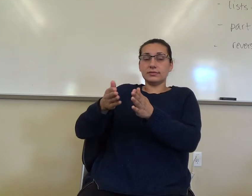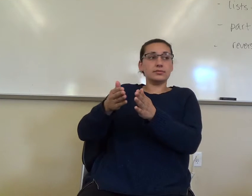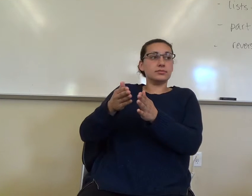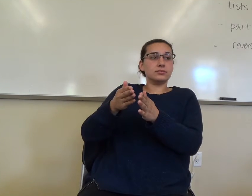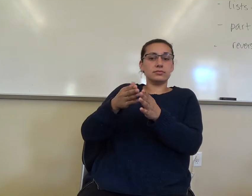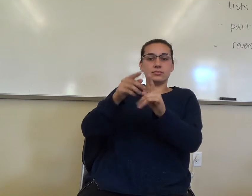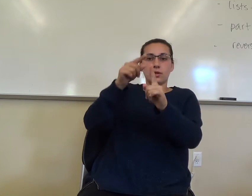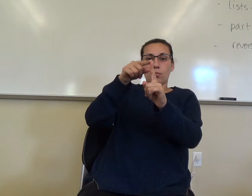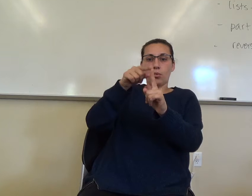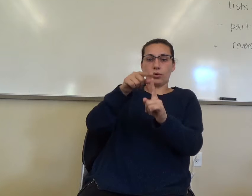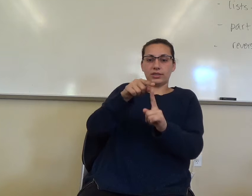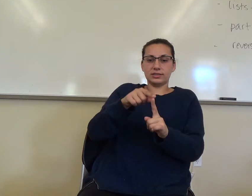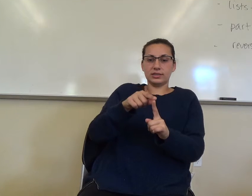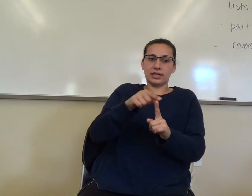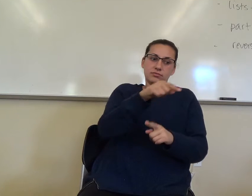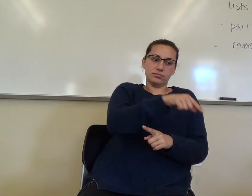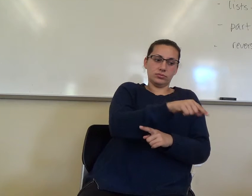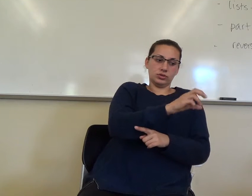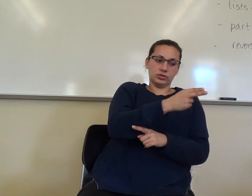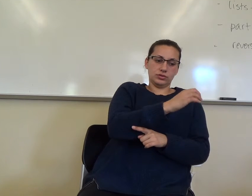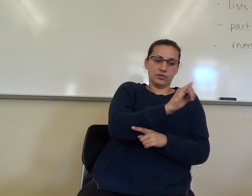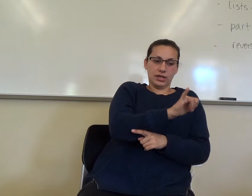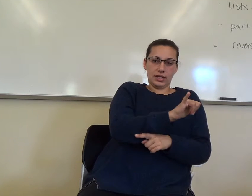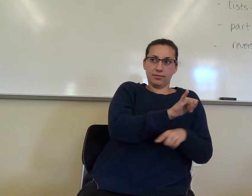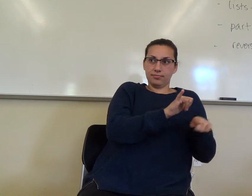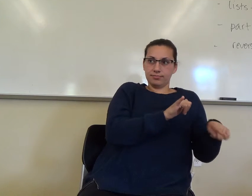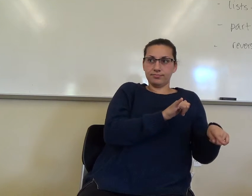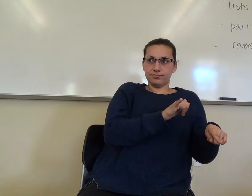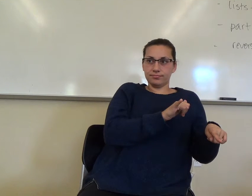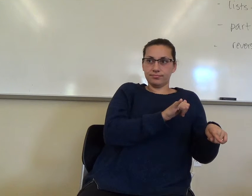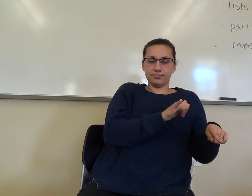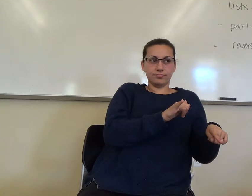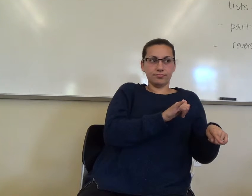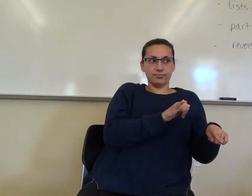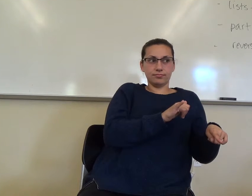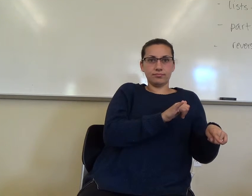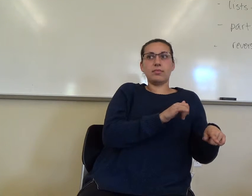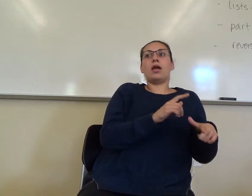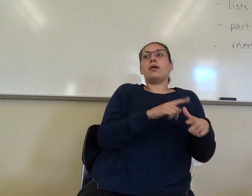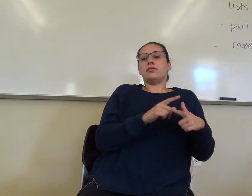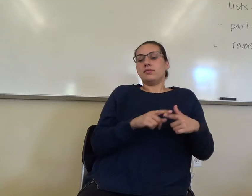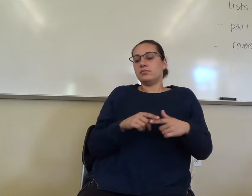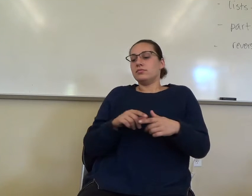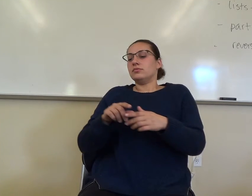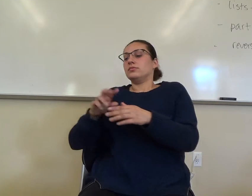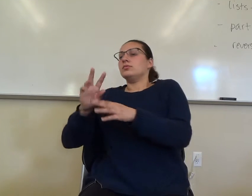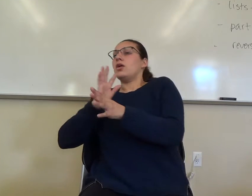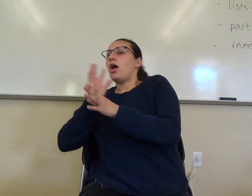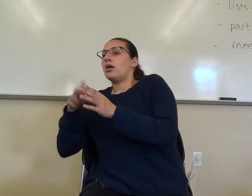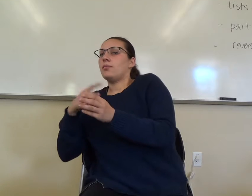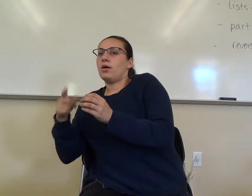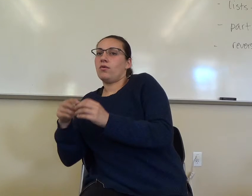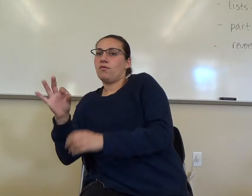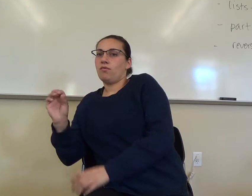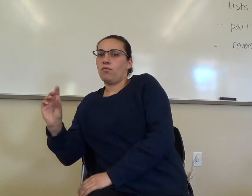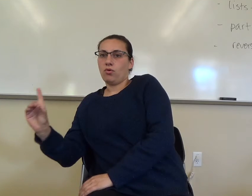say Chevy and talk about the Chevy, and then say Ford and talk about the Ford,